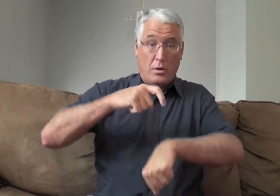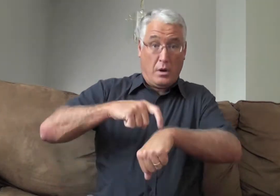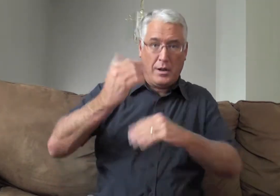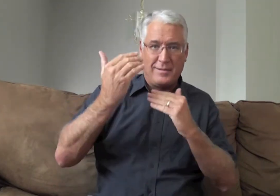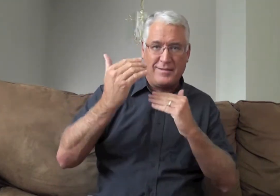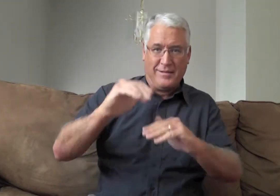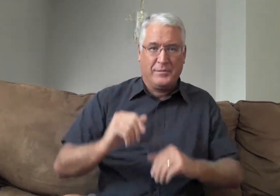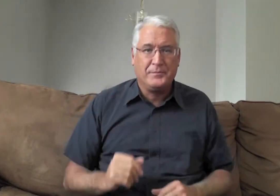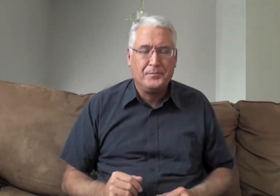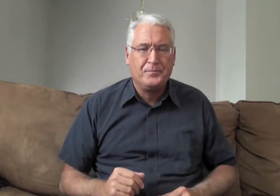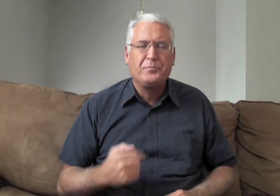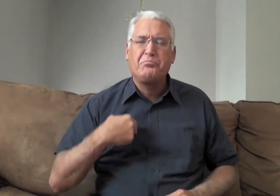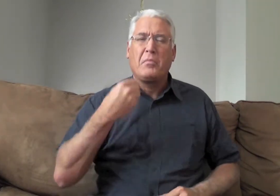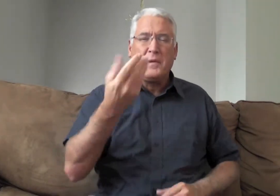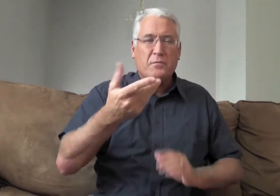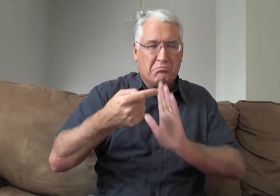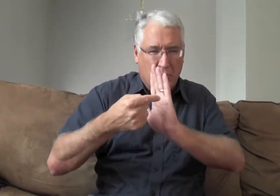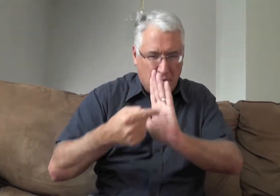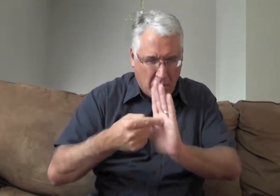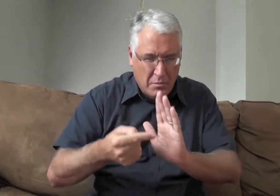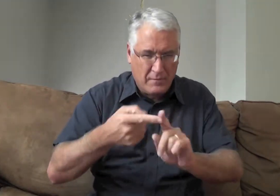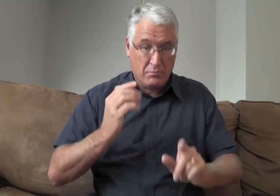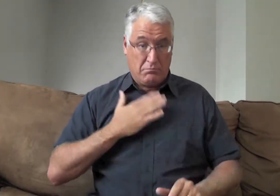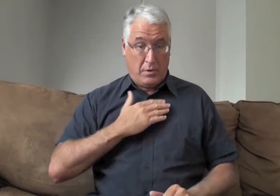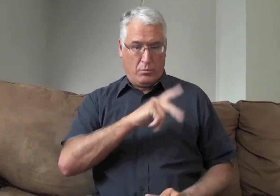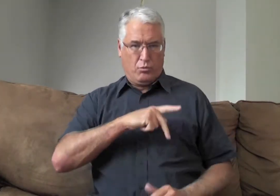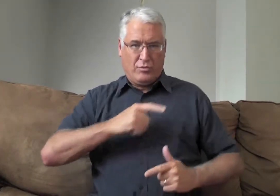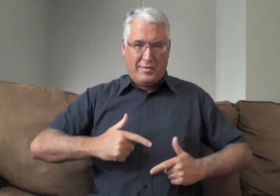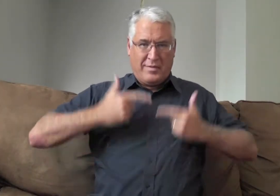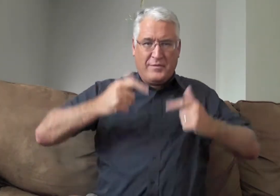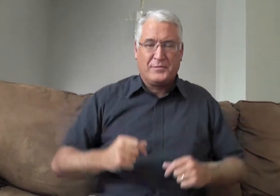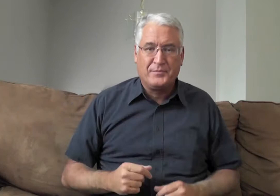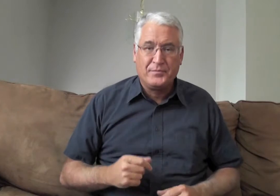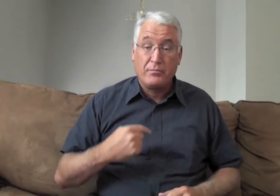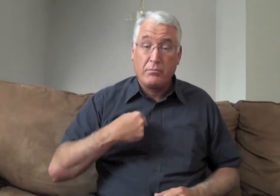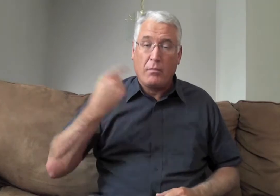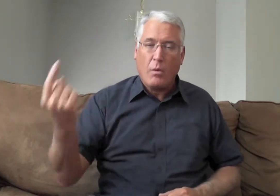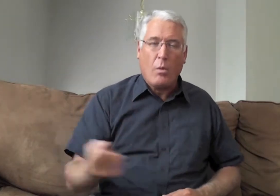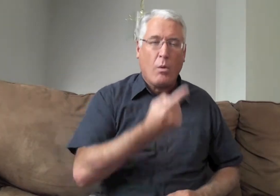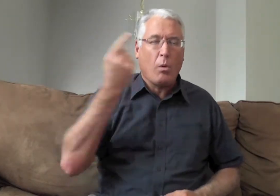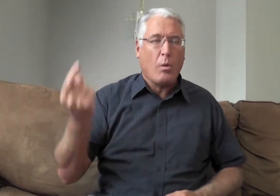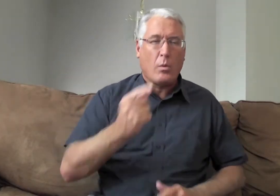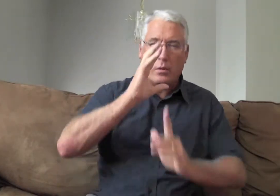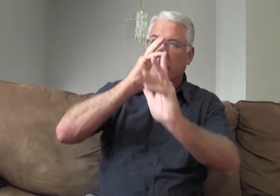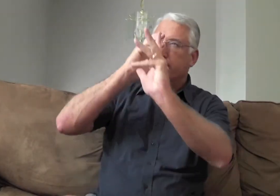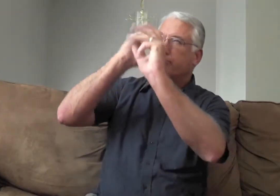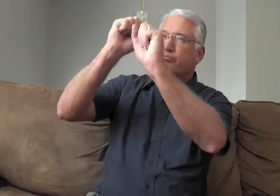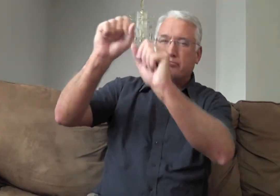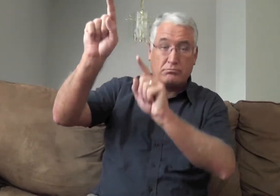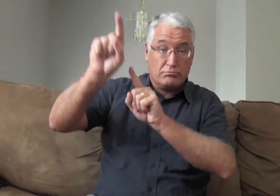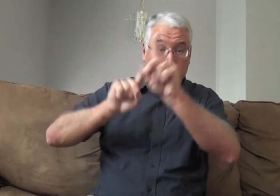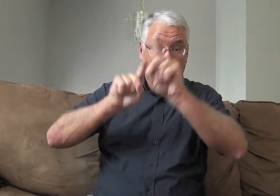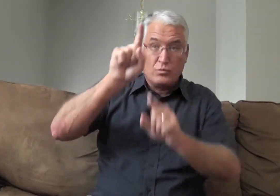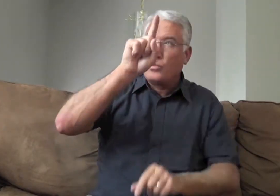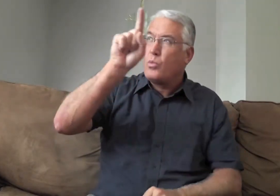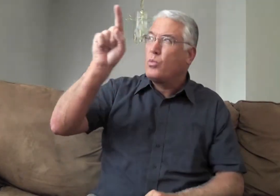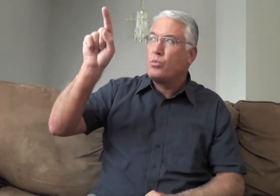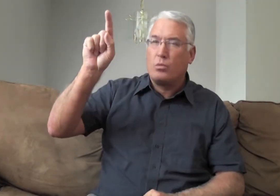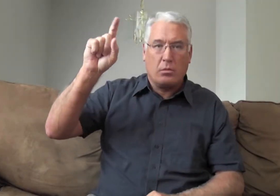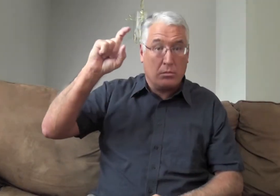but our time here is limited. I will give you an example from my personal life. I've always been fascinated by